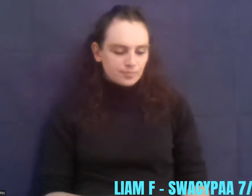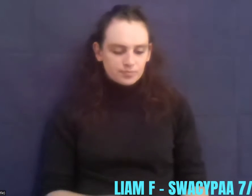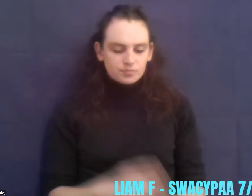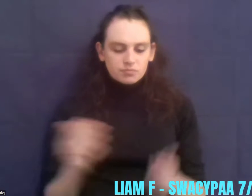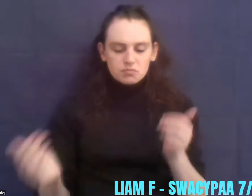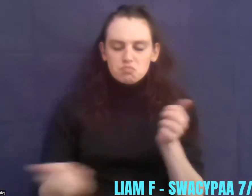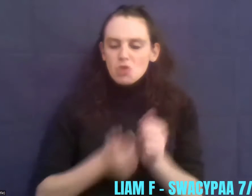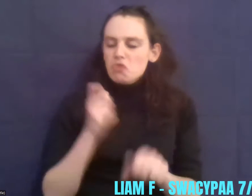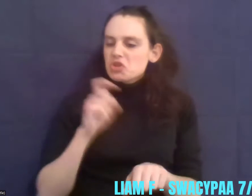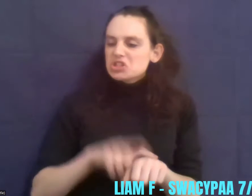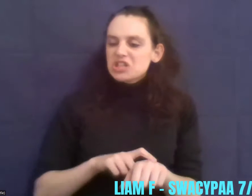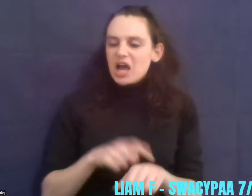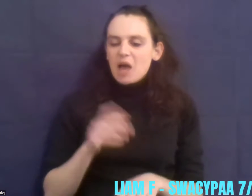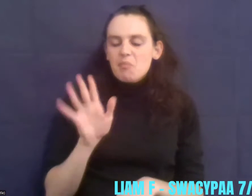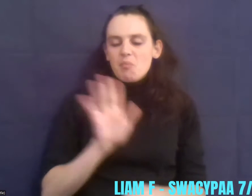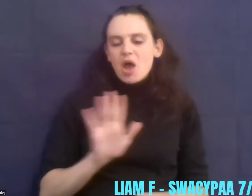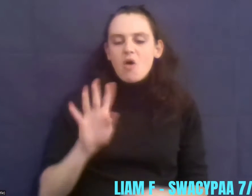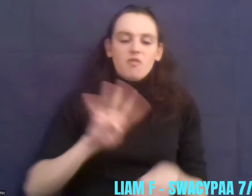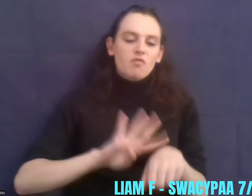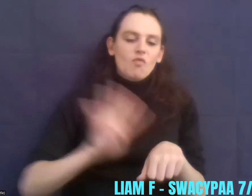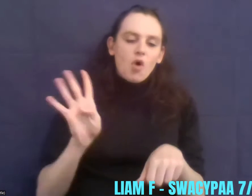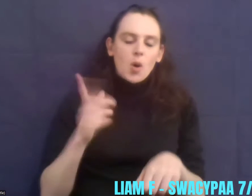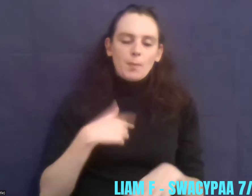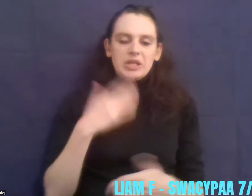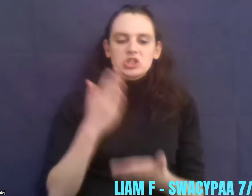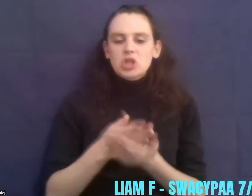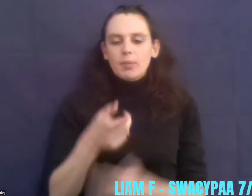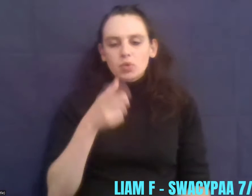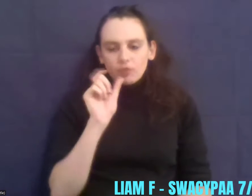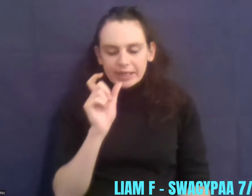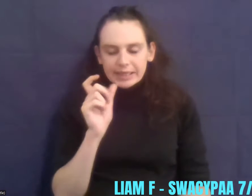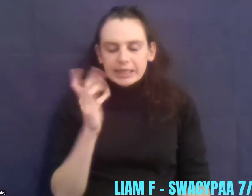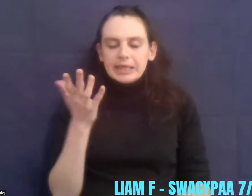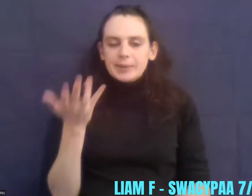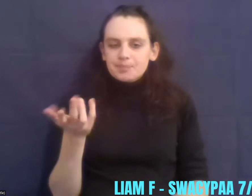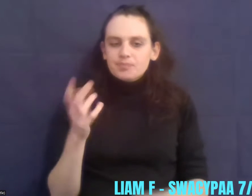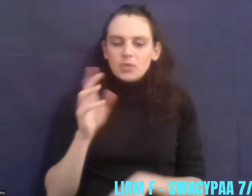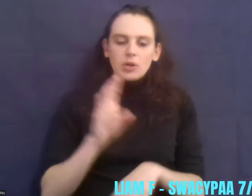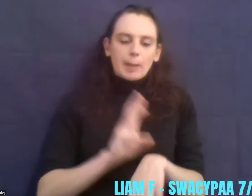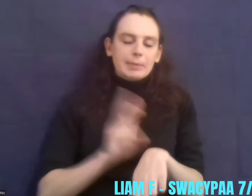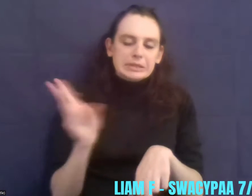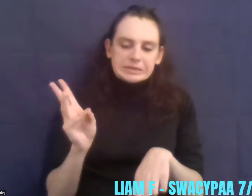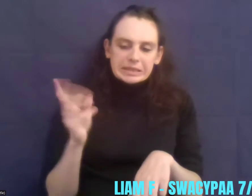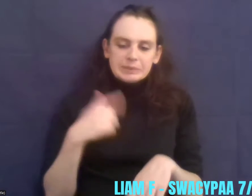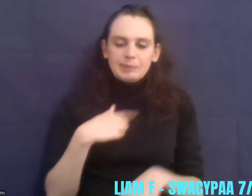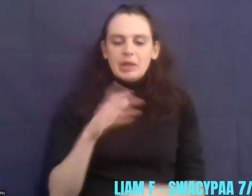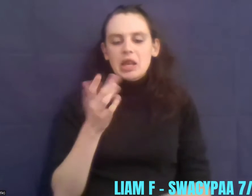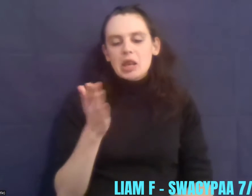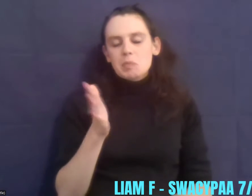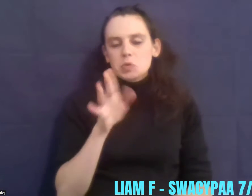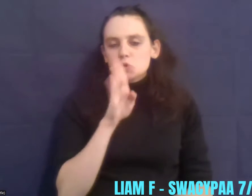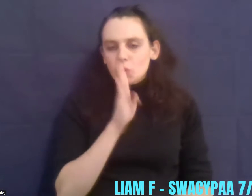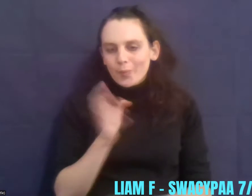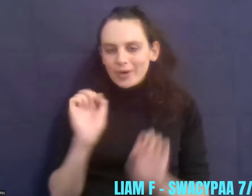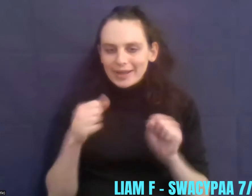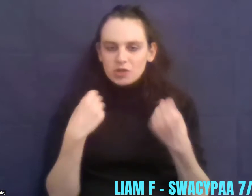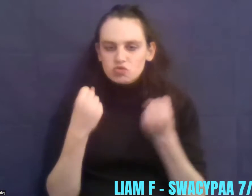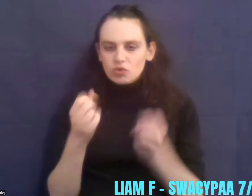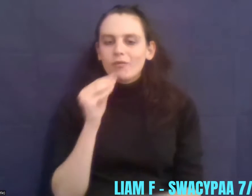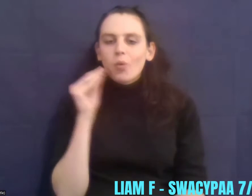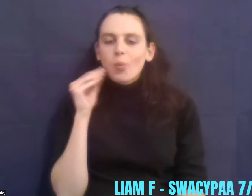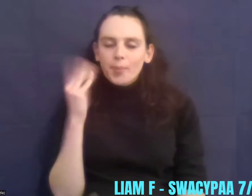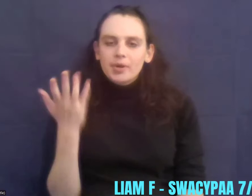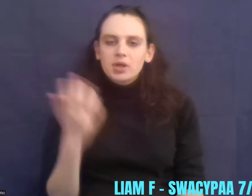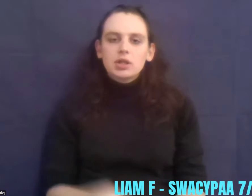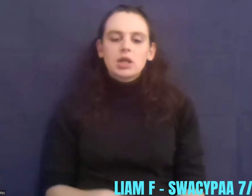about 4 o'clock, so that I'd be sober up enough by 6 when I drove home, and then going home,